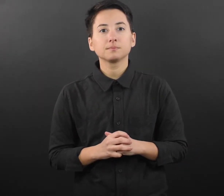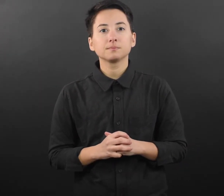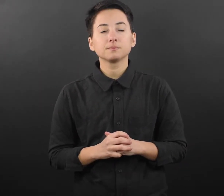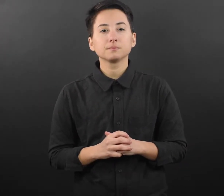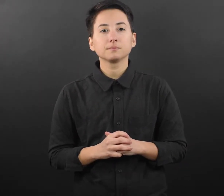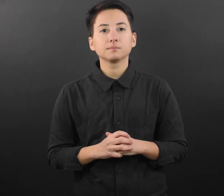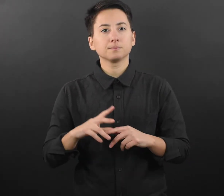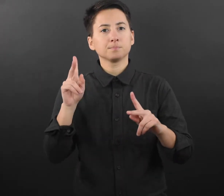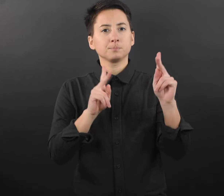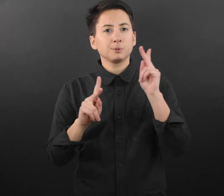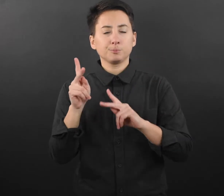Stigmatization from others.